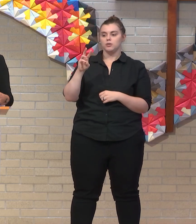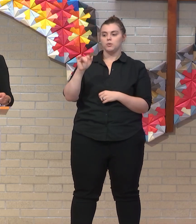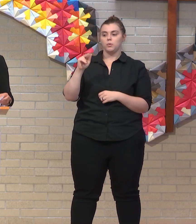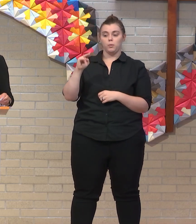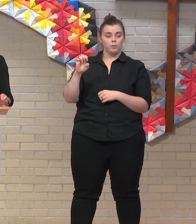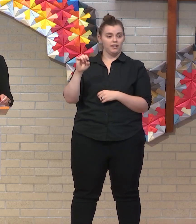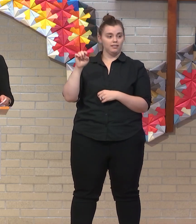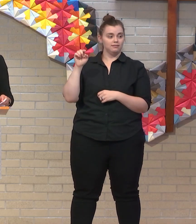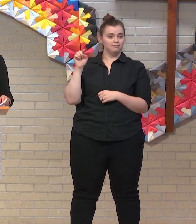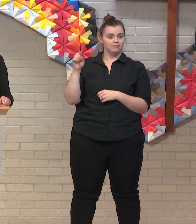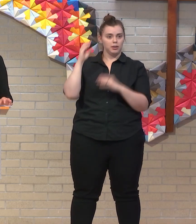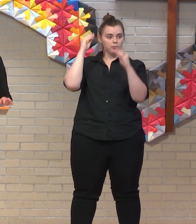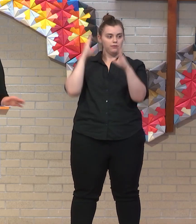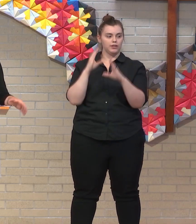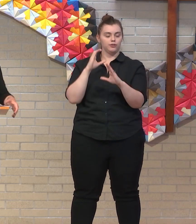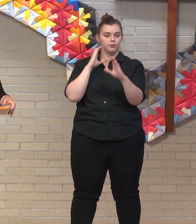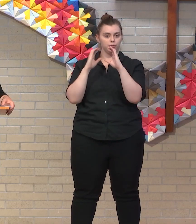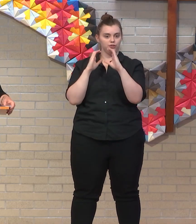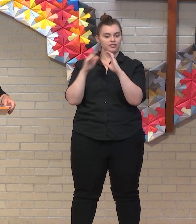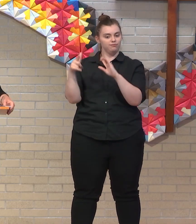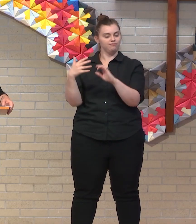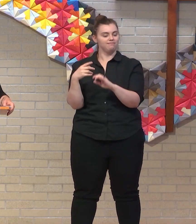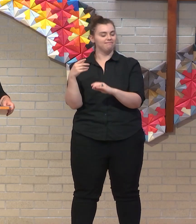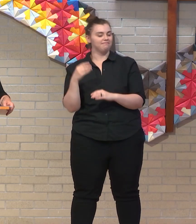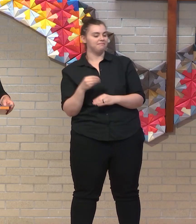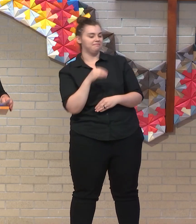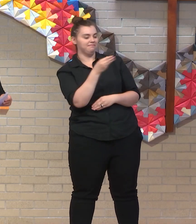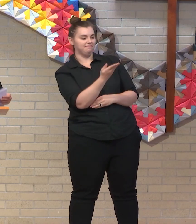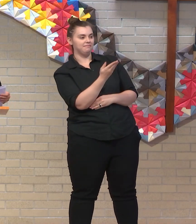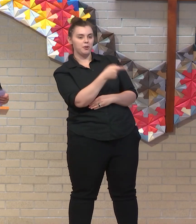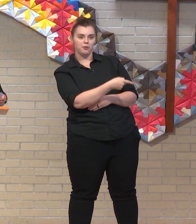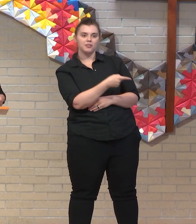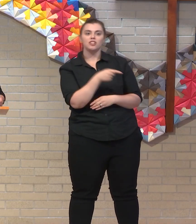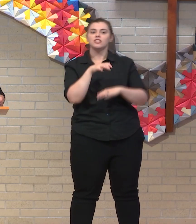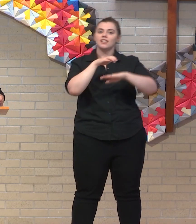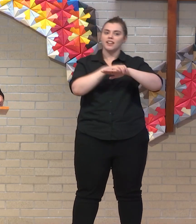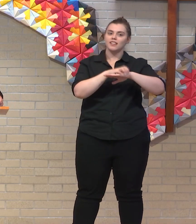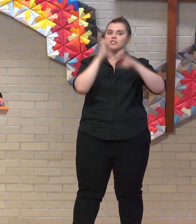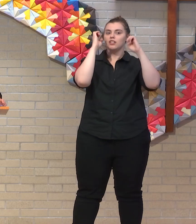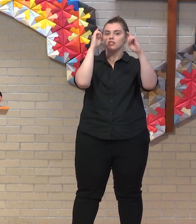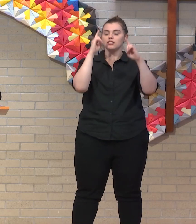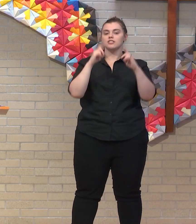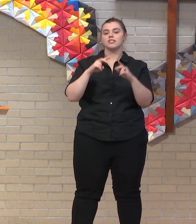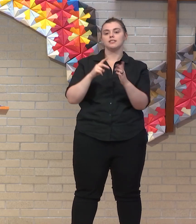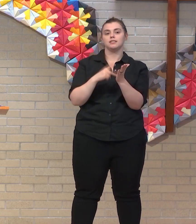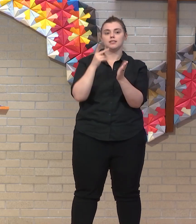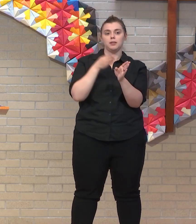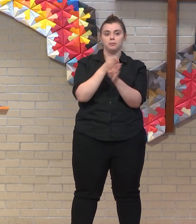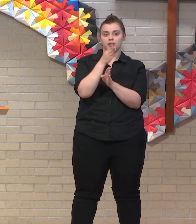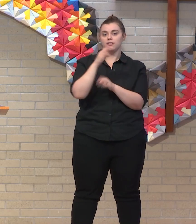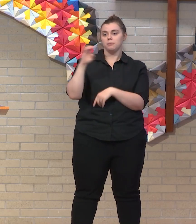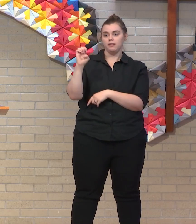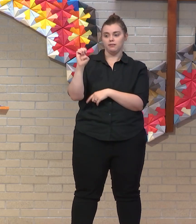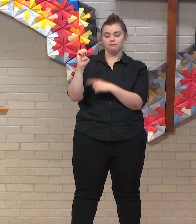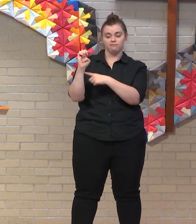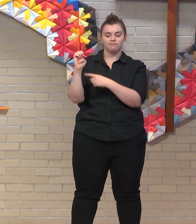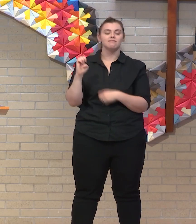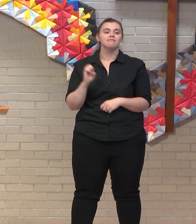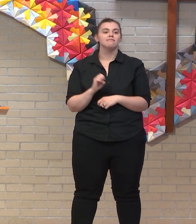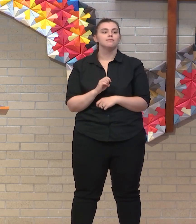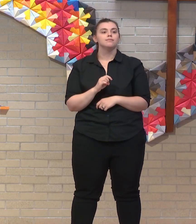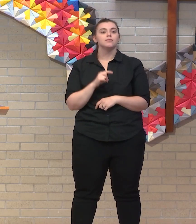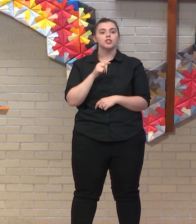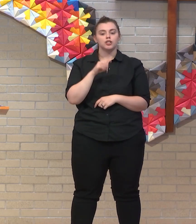Stoltzfus, Professor of Communication. Jakira is an English and education double major from Elkhart. Jakira